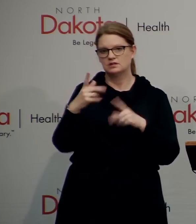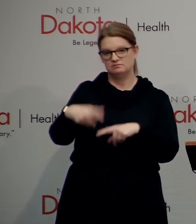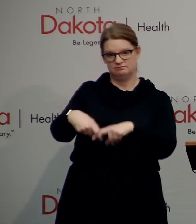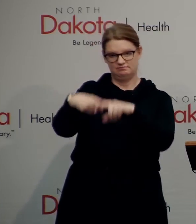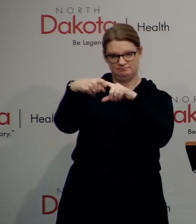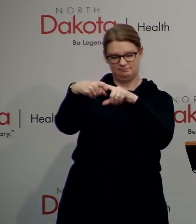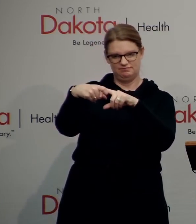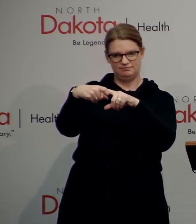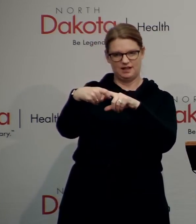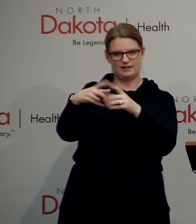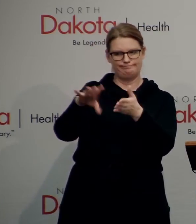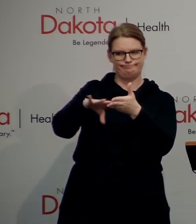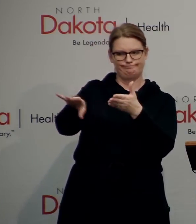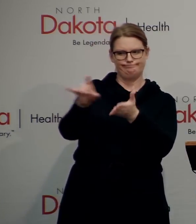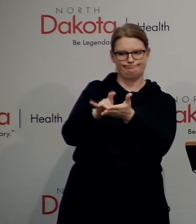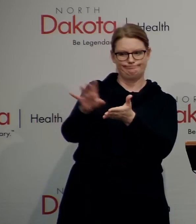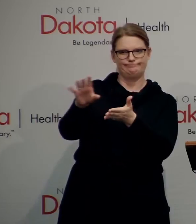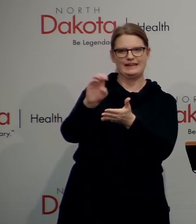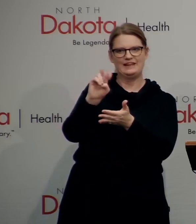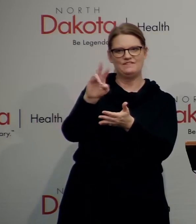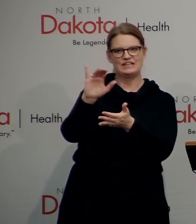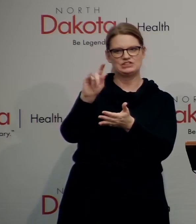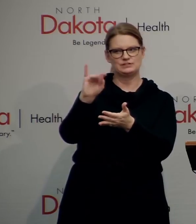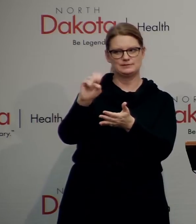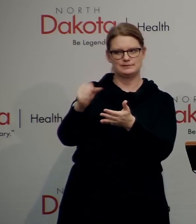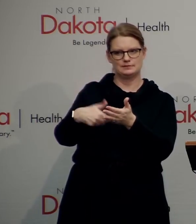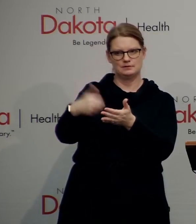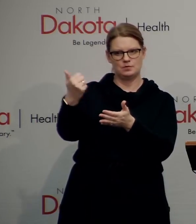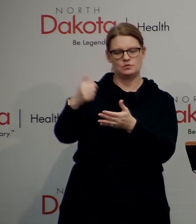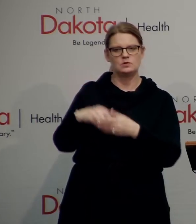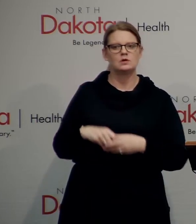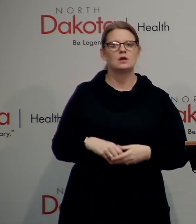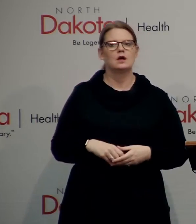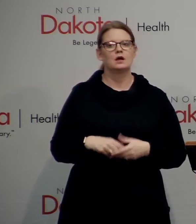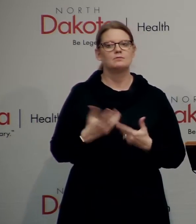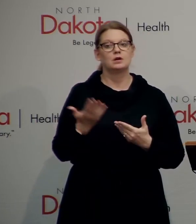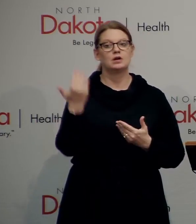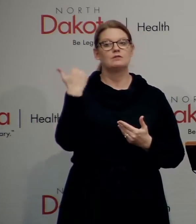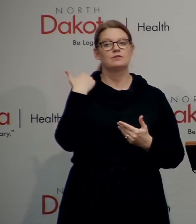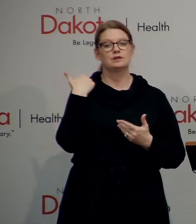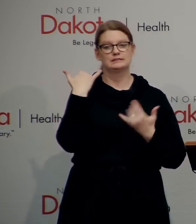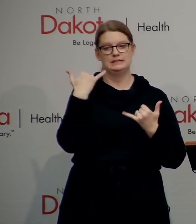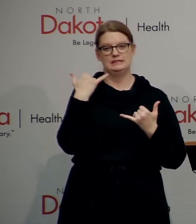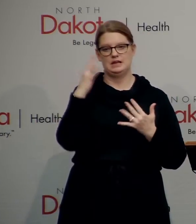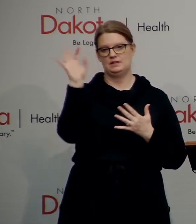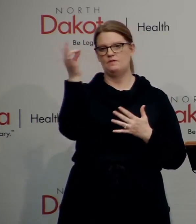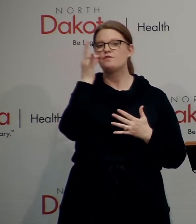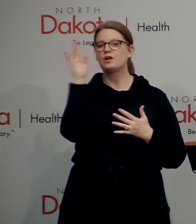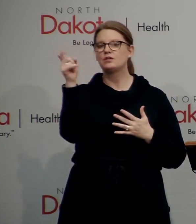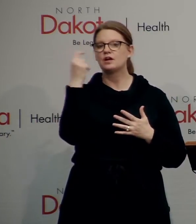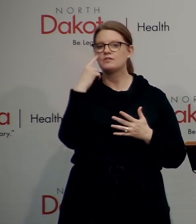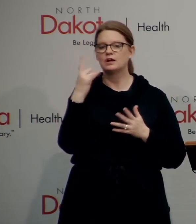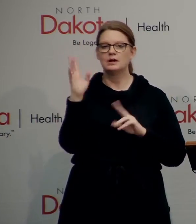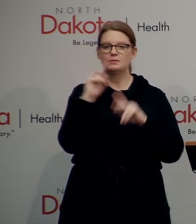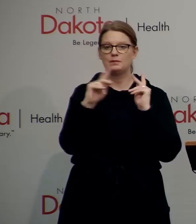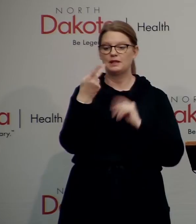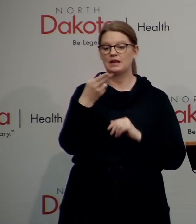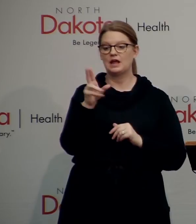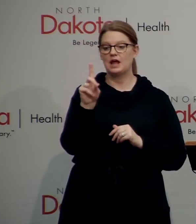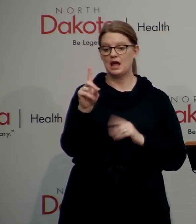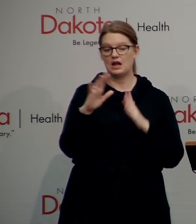on evictions. My understanding is that earlier today, the federal government was providing guidance that people in HUD